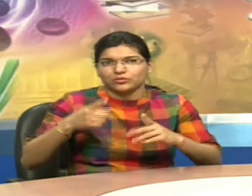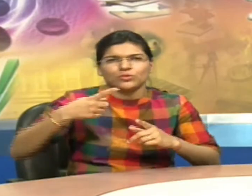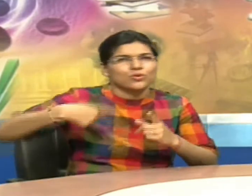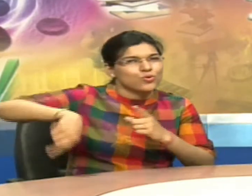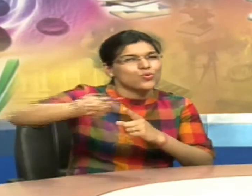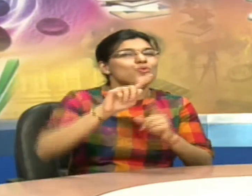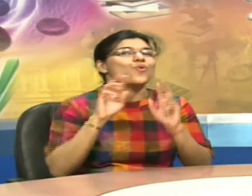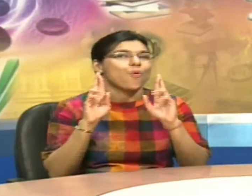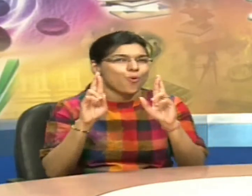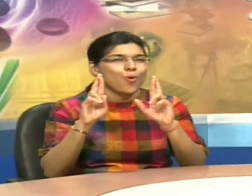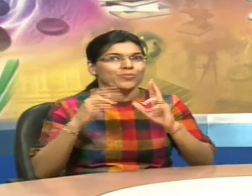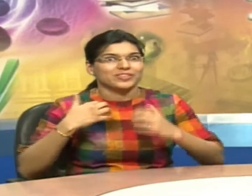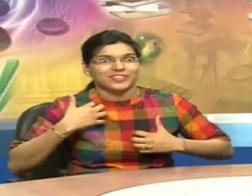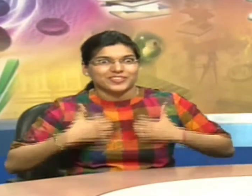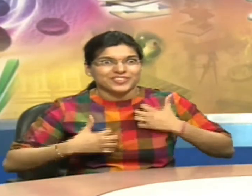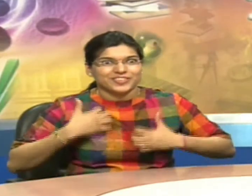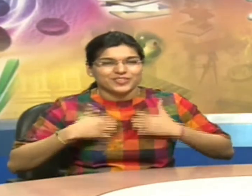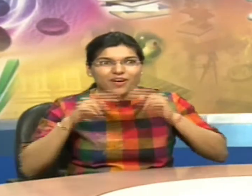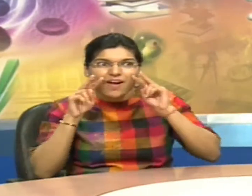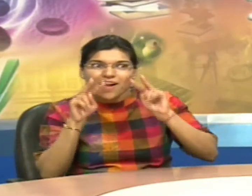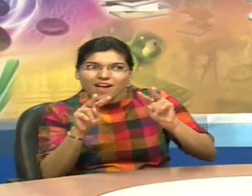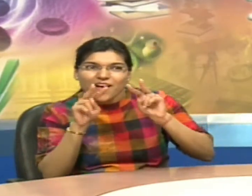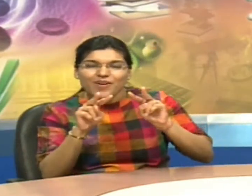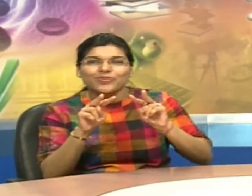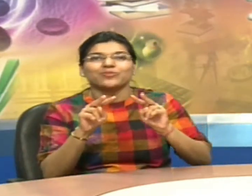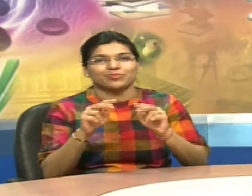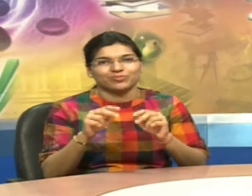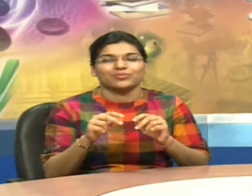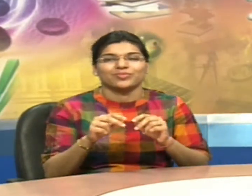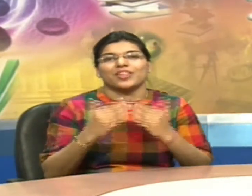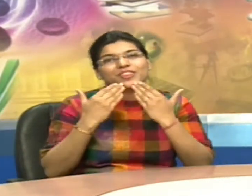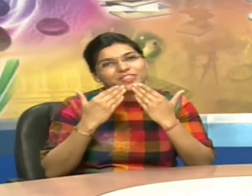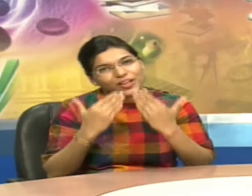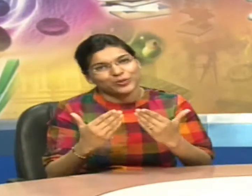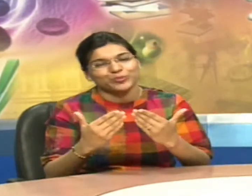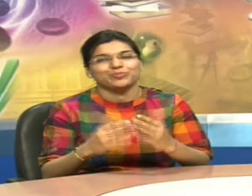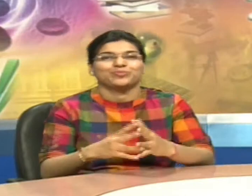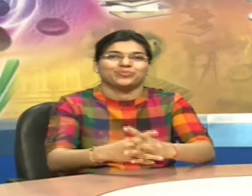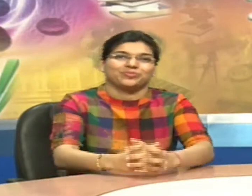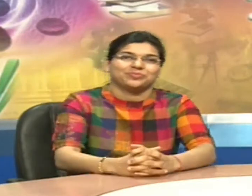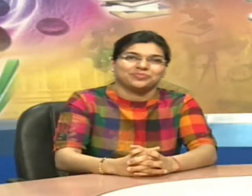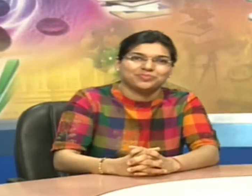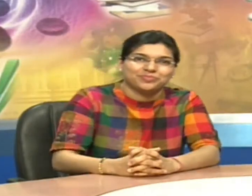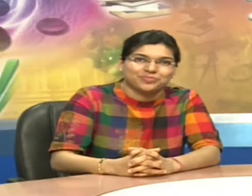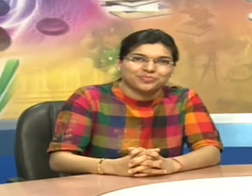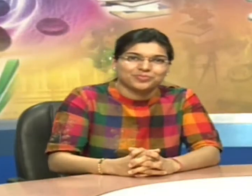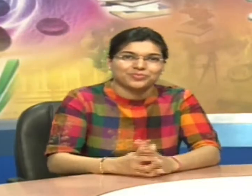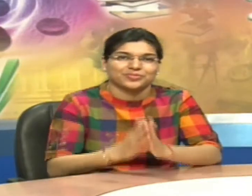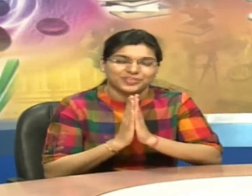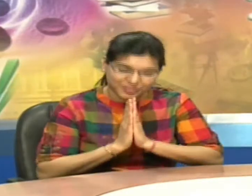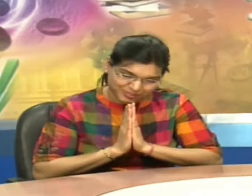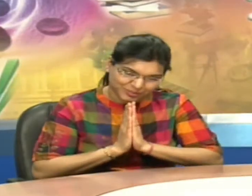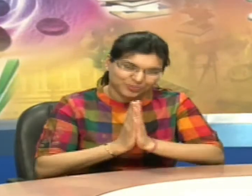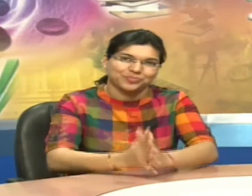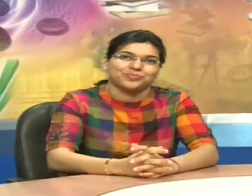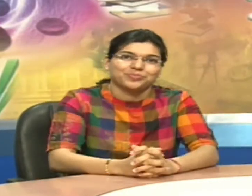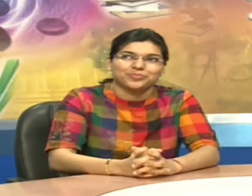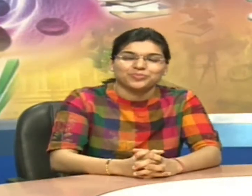with. I hope you all find it interesting. Thank you for watching me. Namaste.